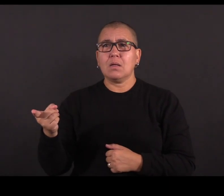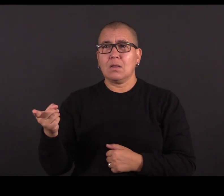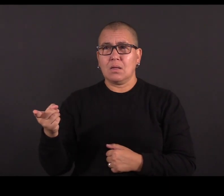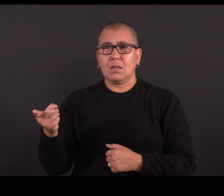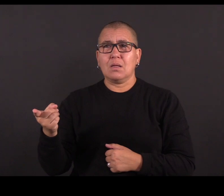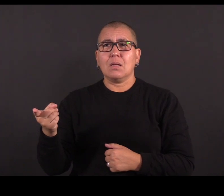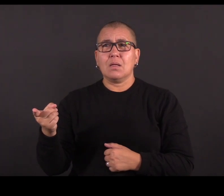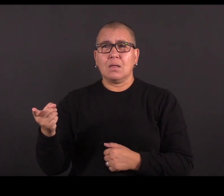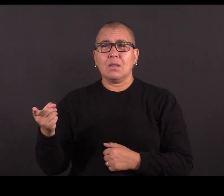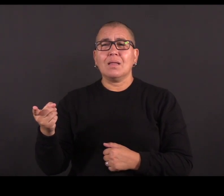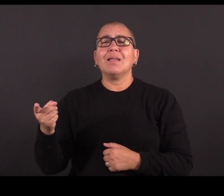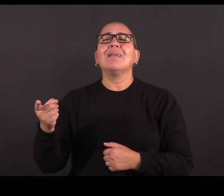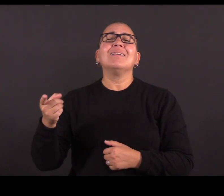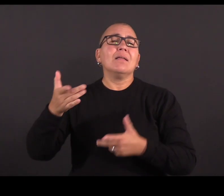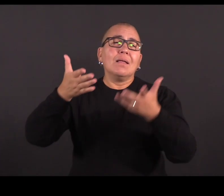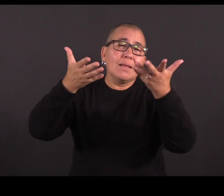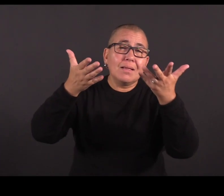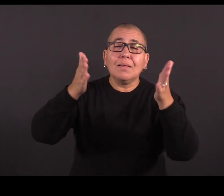or damage to the property.